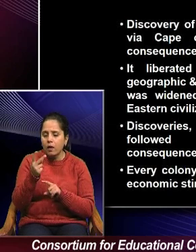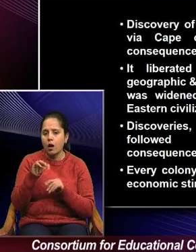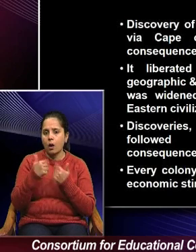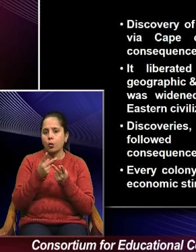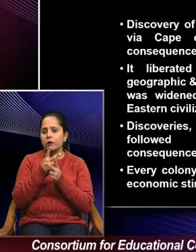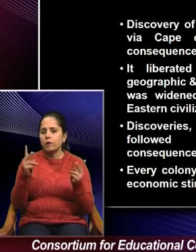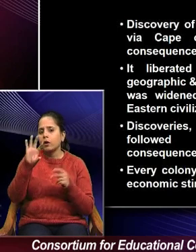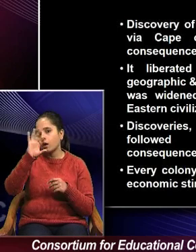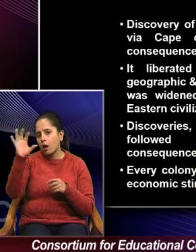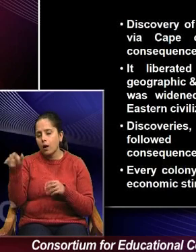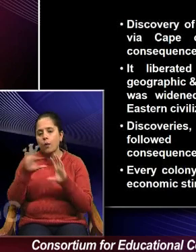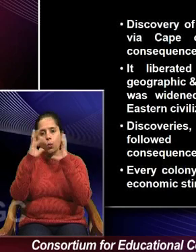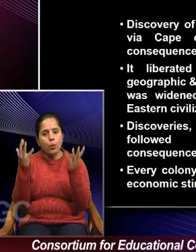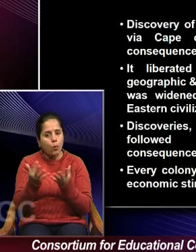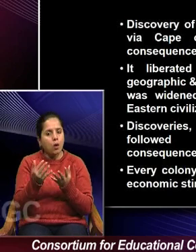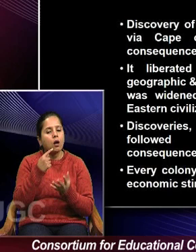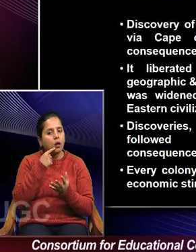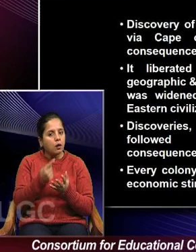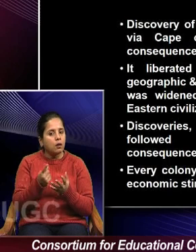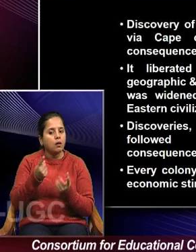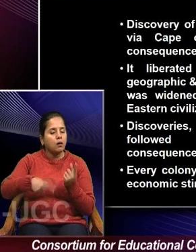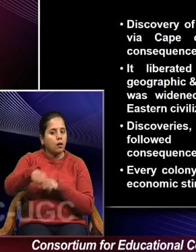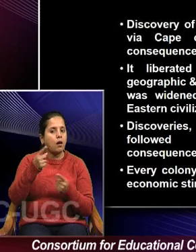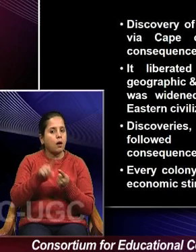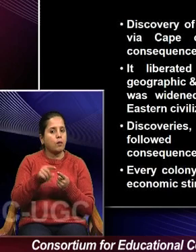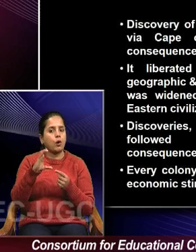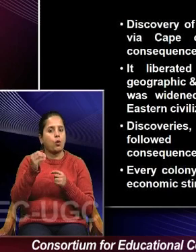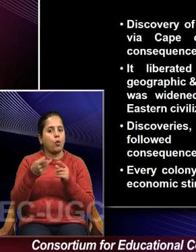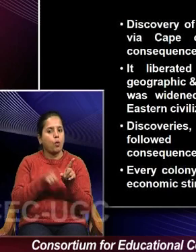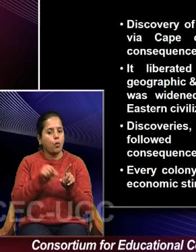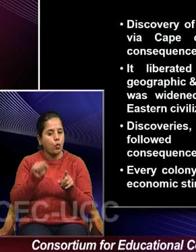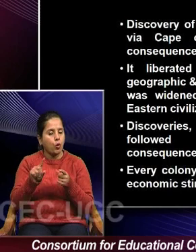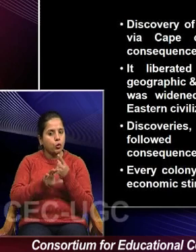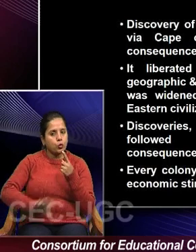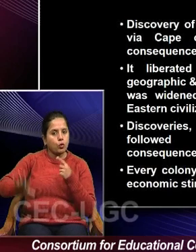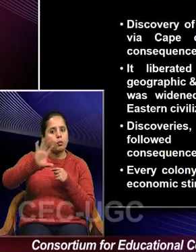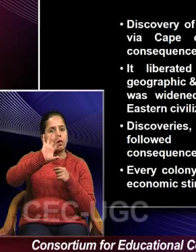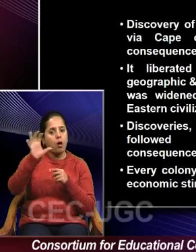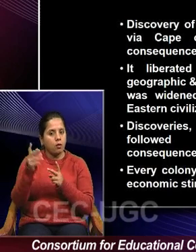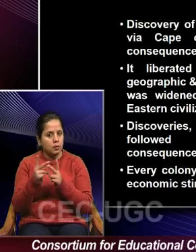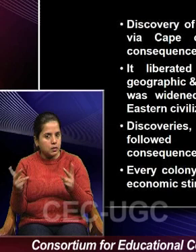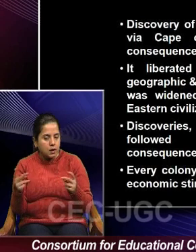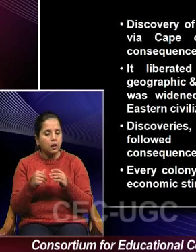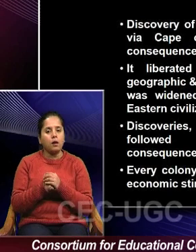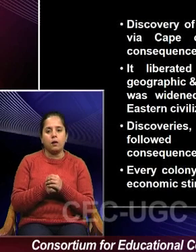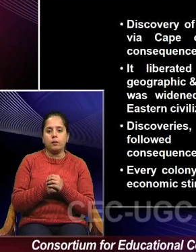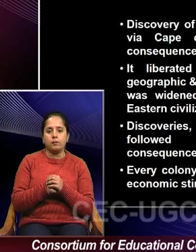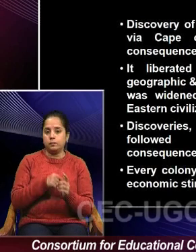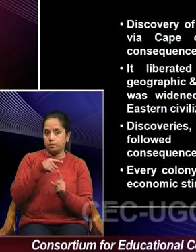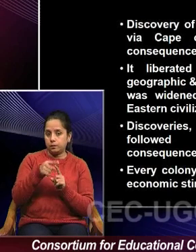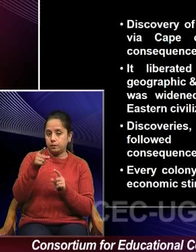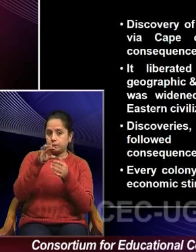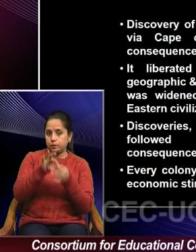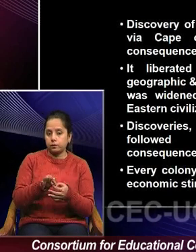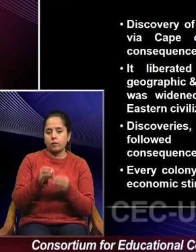different countries of the world, they became the colony of European countries. And with regard